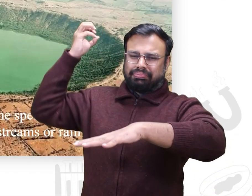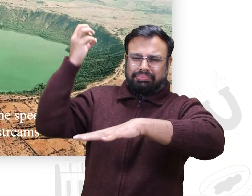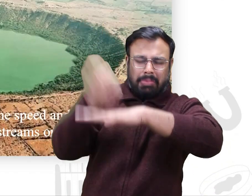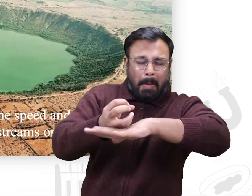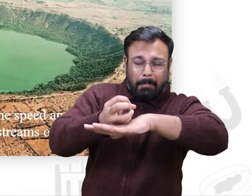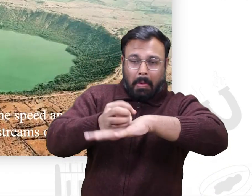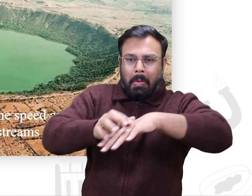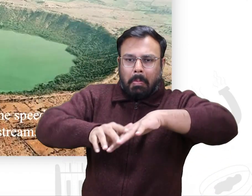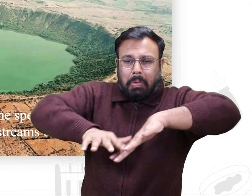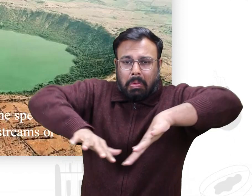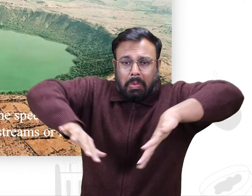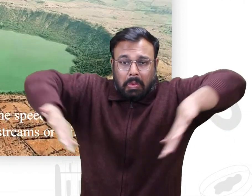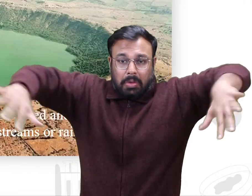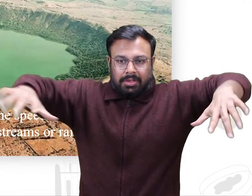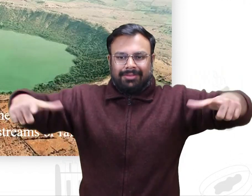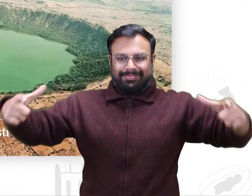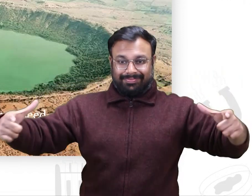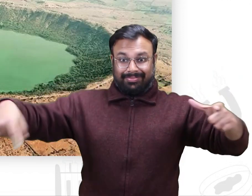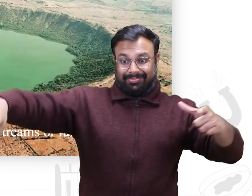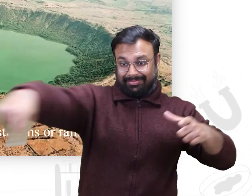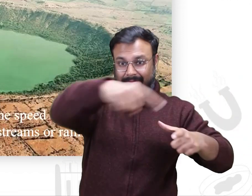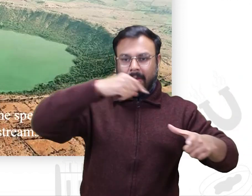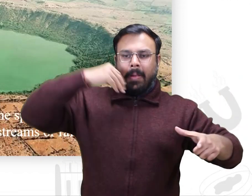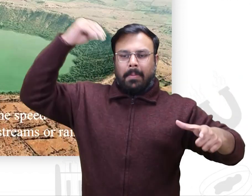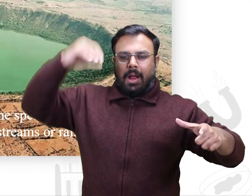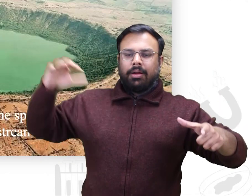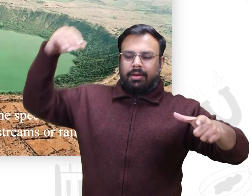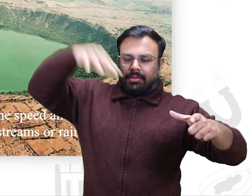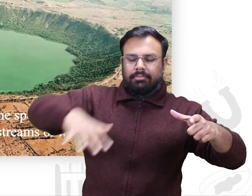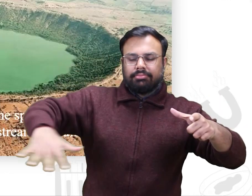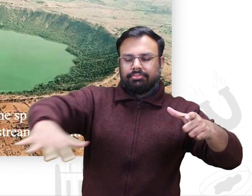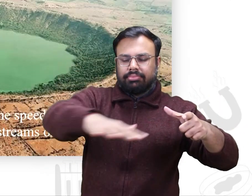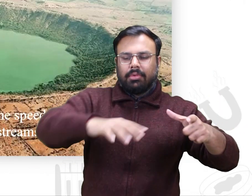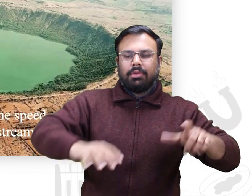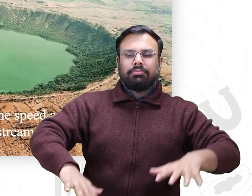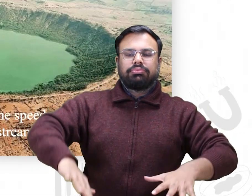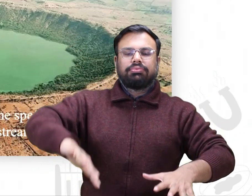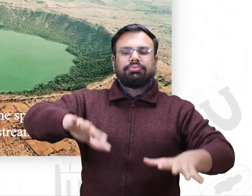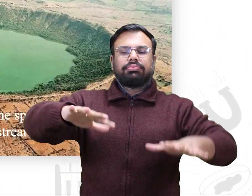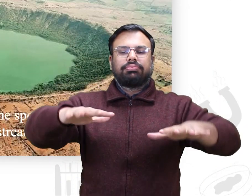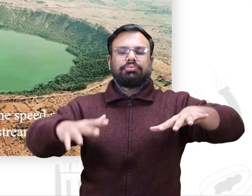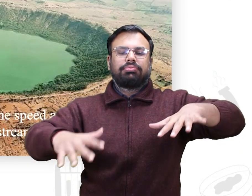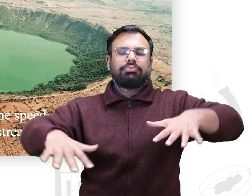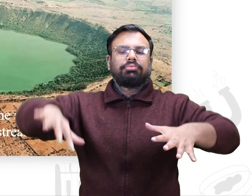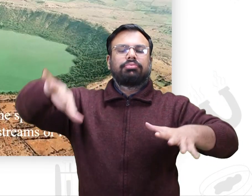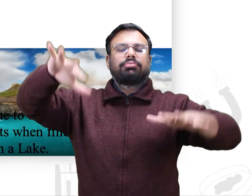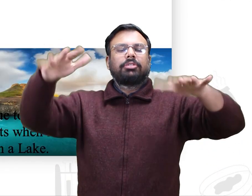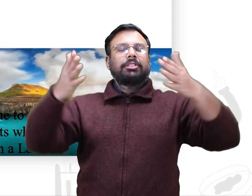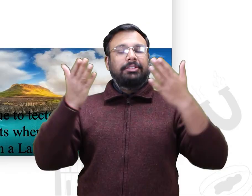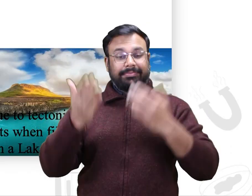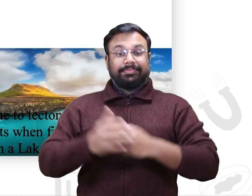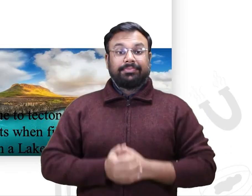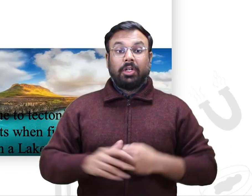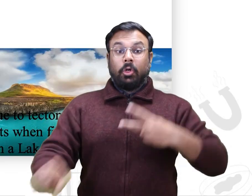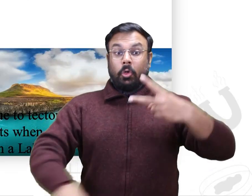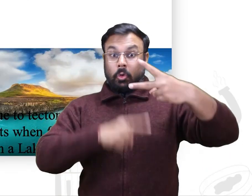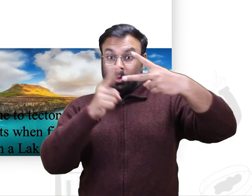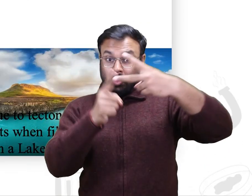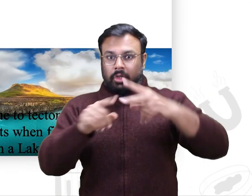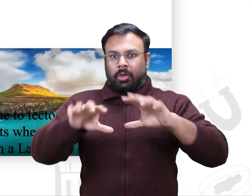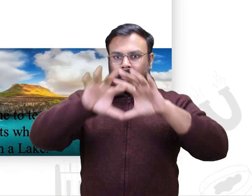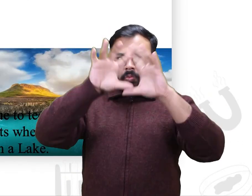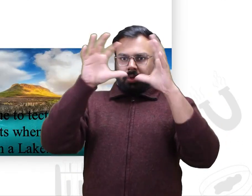at extreme speed and create basins which later get filled up by nearby streams or rainwater. Second,